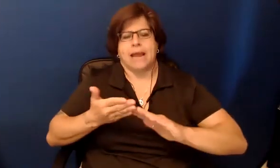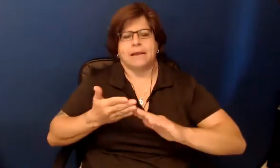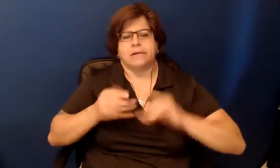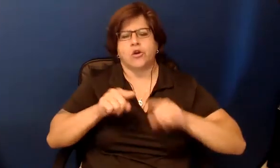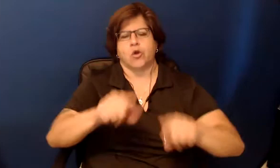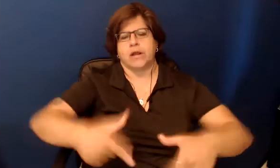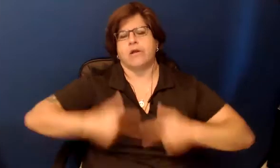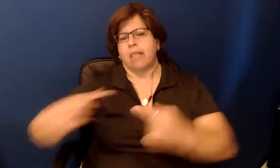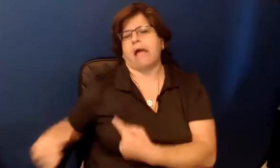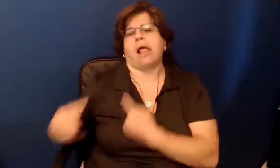life,